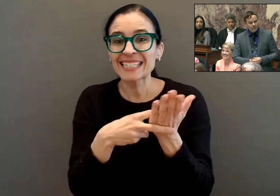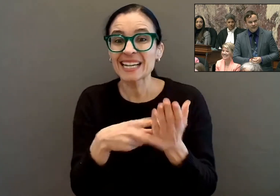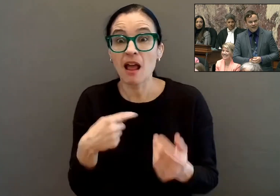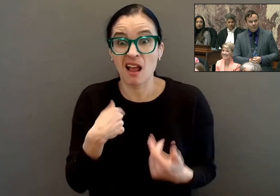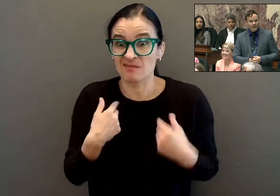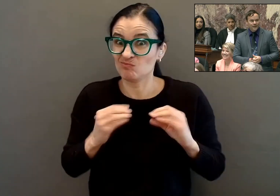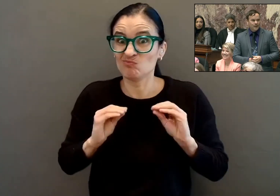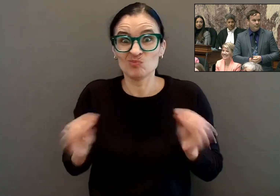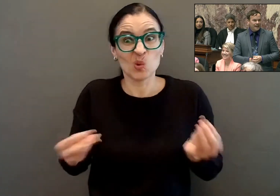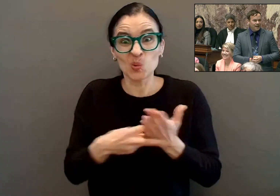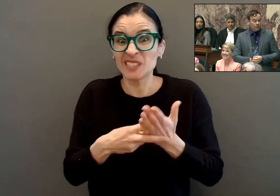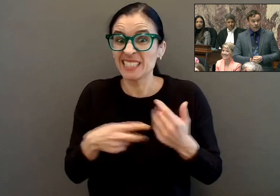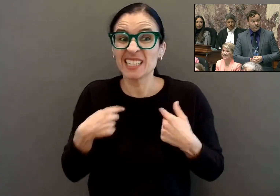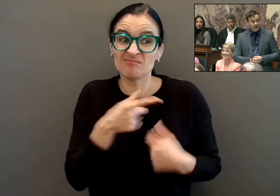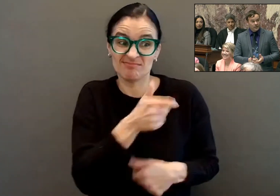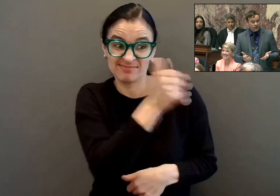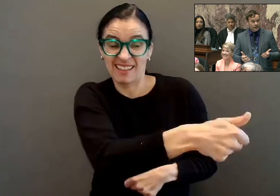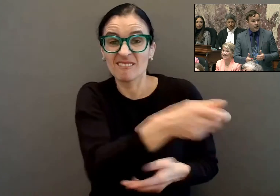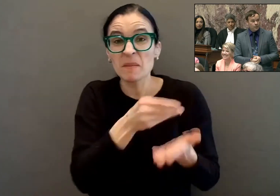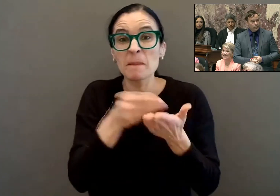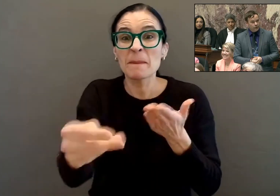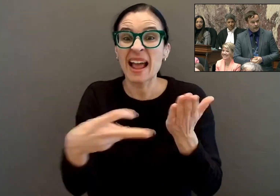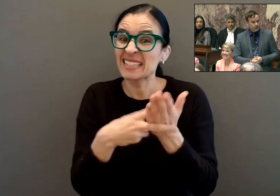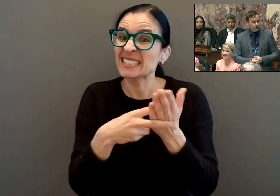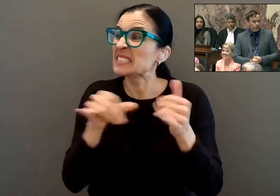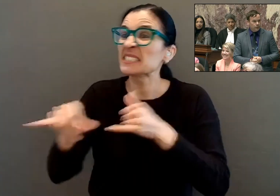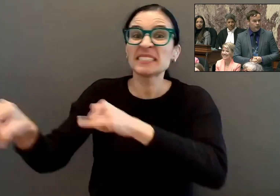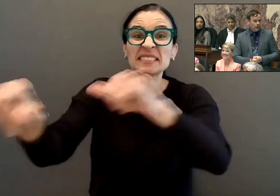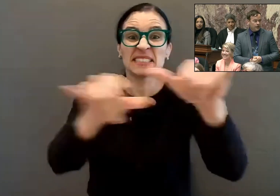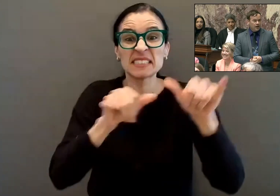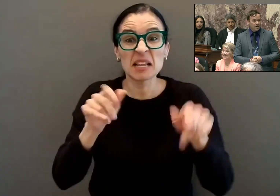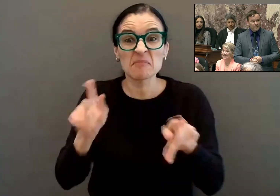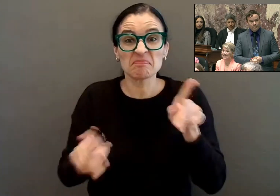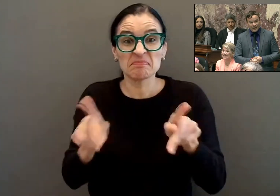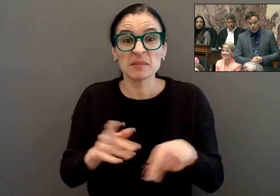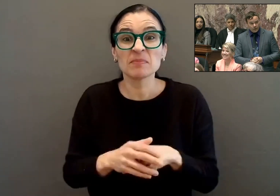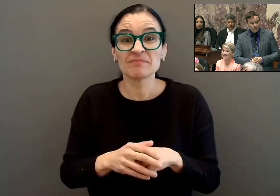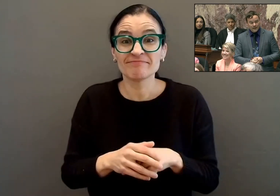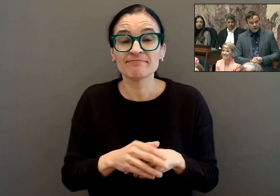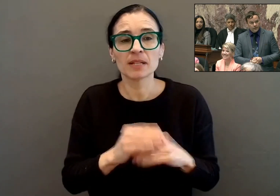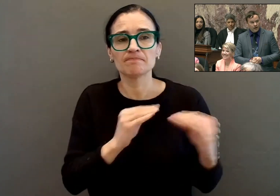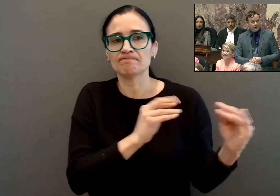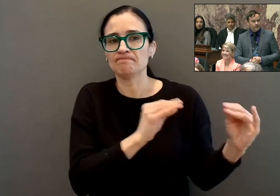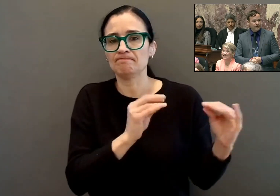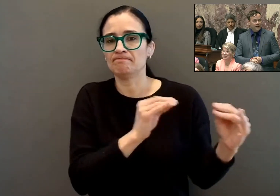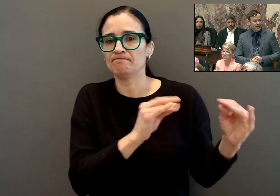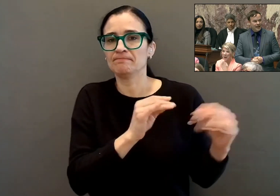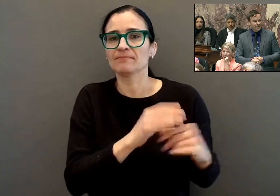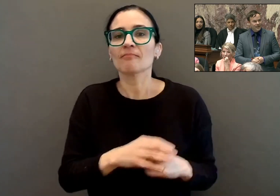they become available. But the World Cup has got an opportunity to grow our economy by over $1 billion.